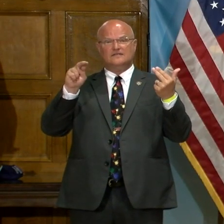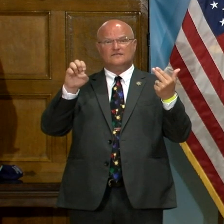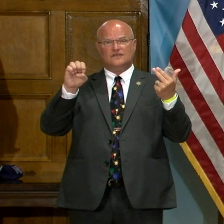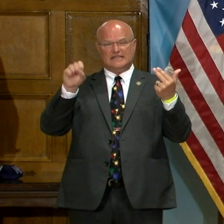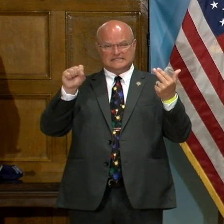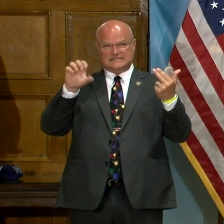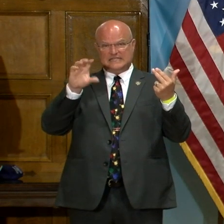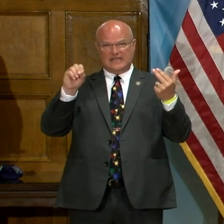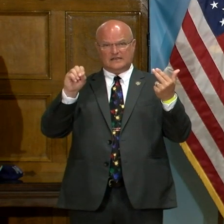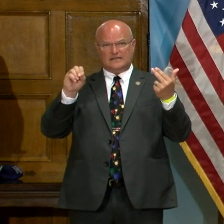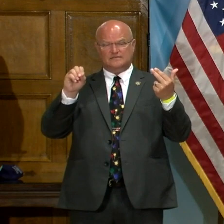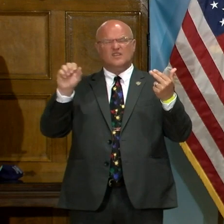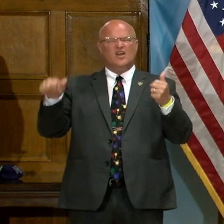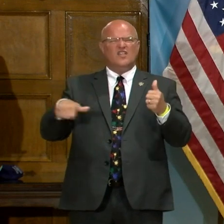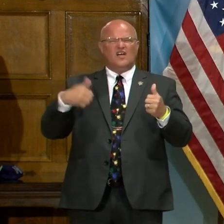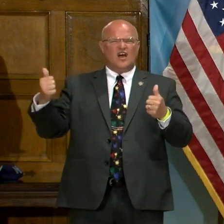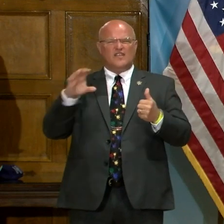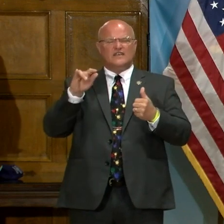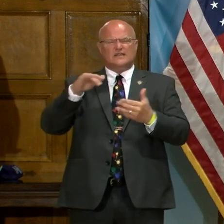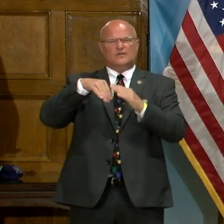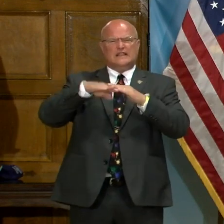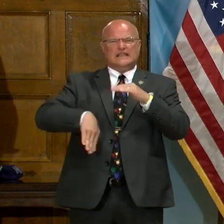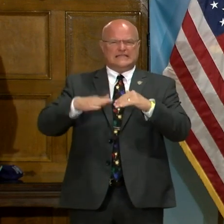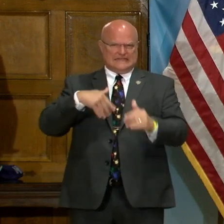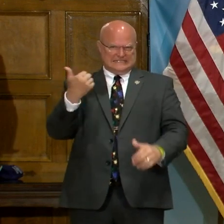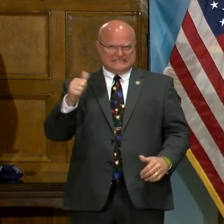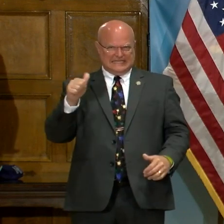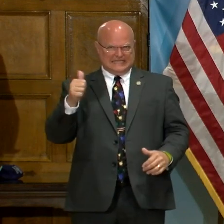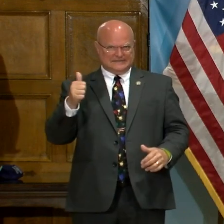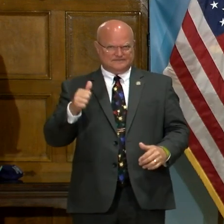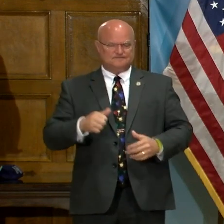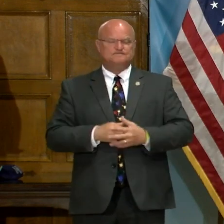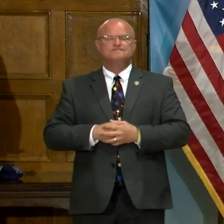County. All the other counties were less than 10.